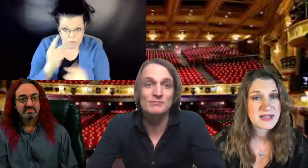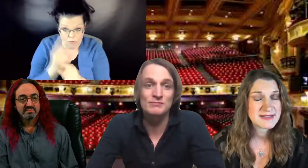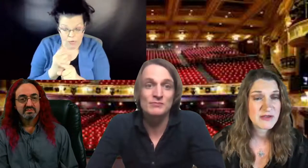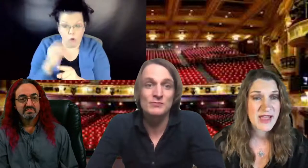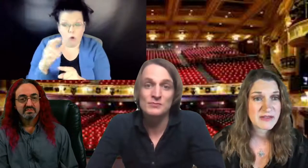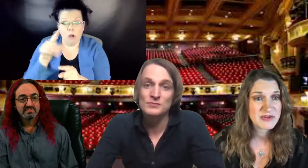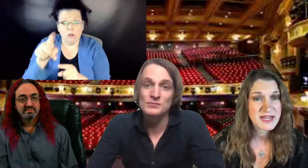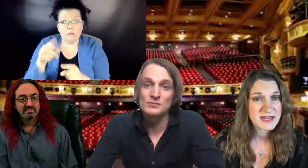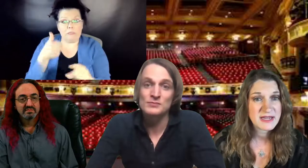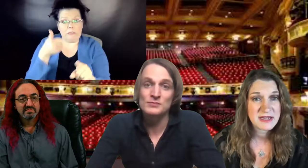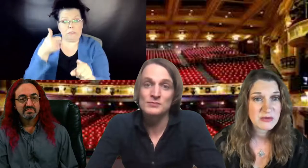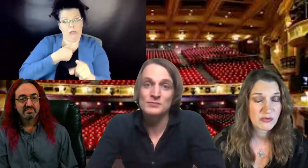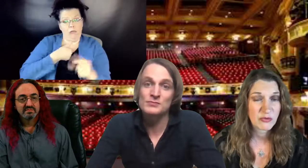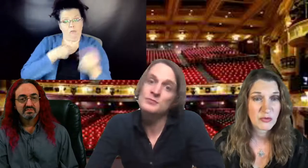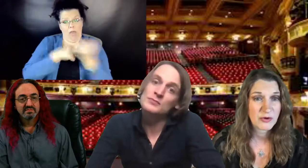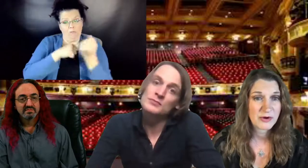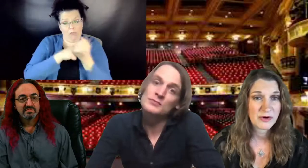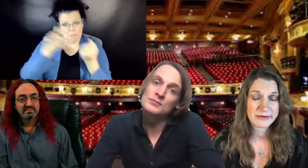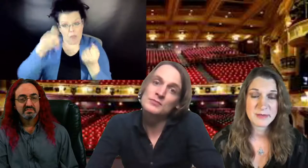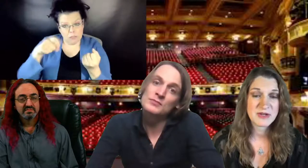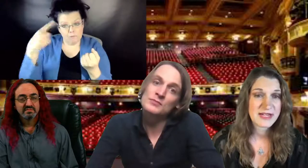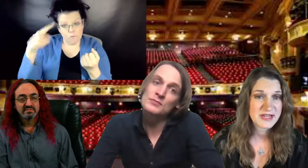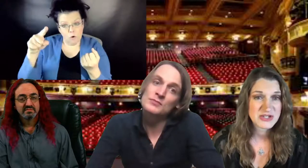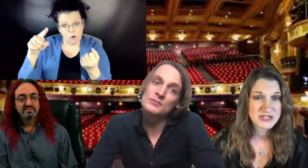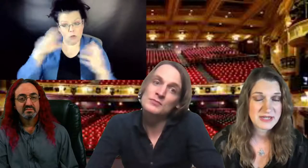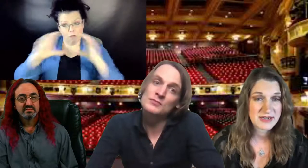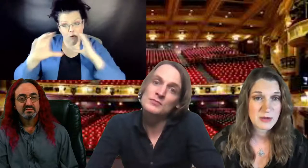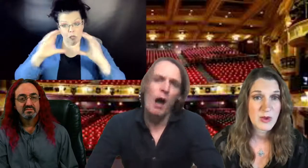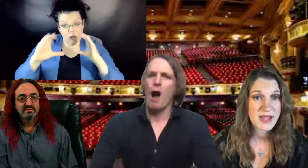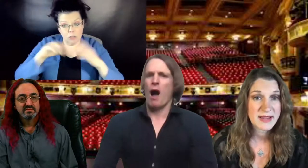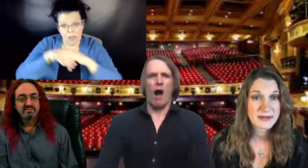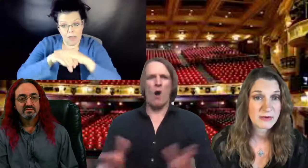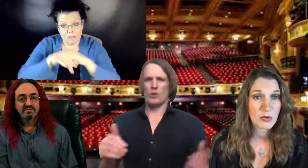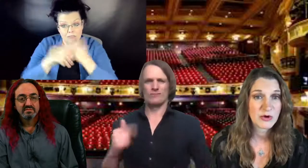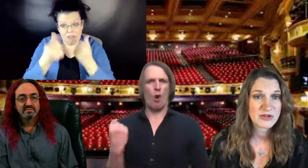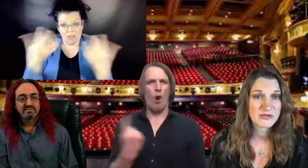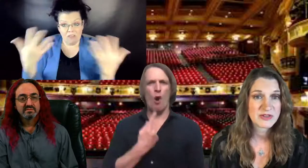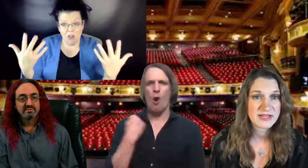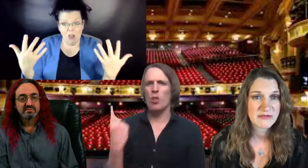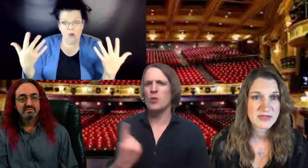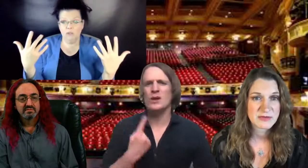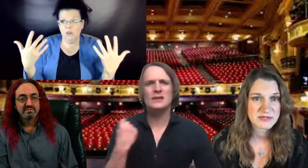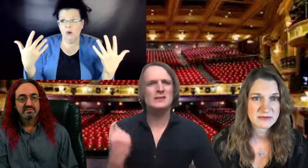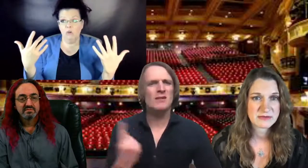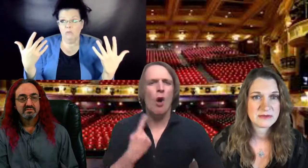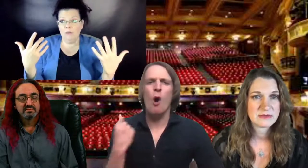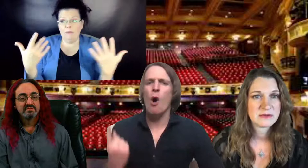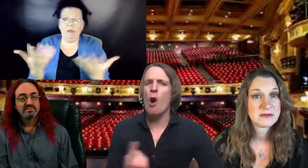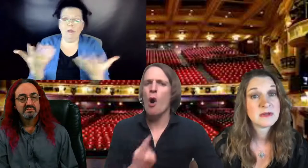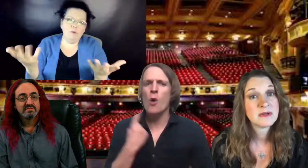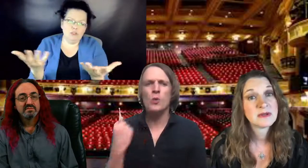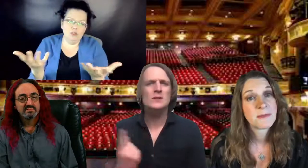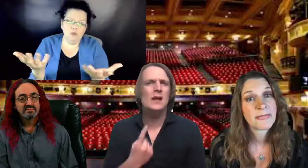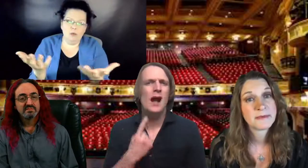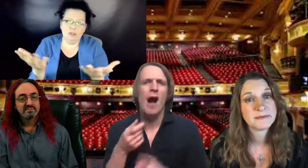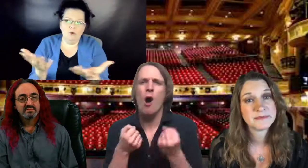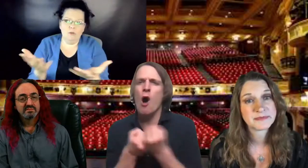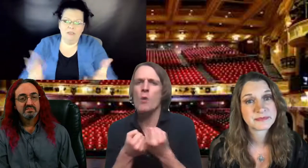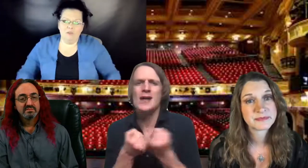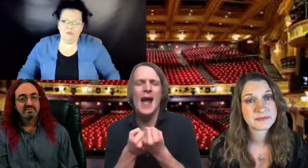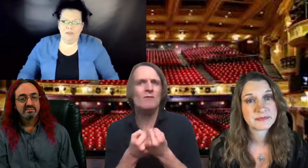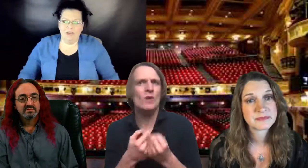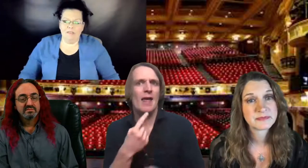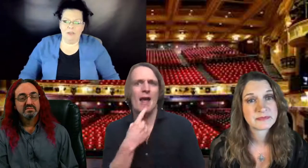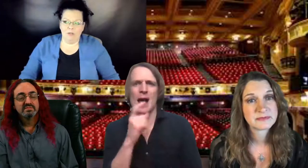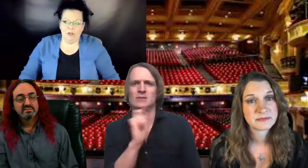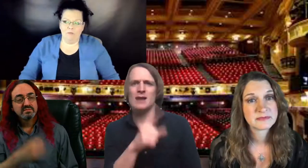any self-advocating for communication in any way, or do you feel like everything? Oh, no. I mean, well, I always do. I do always